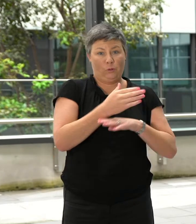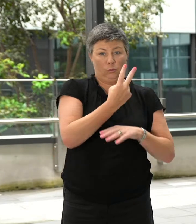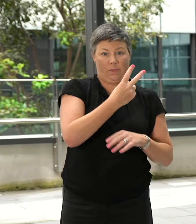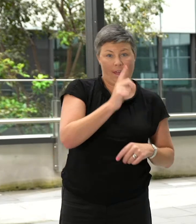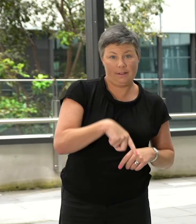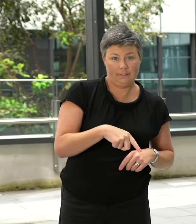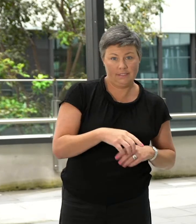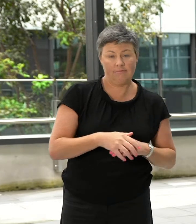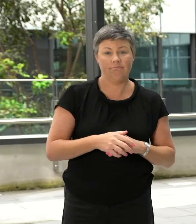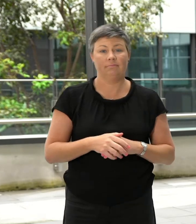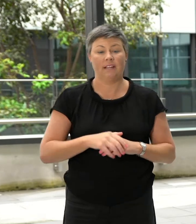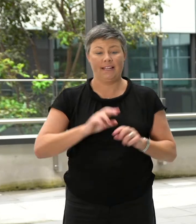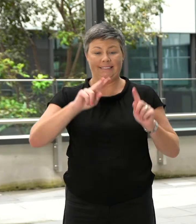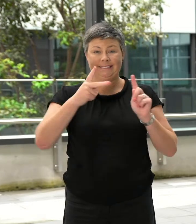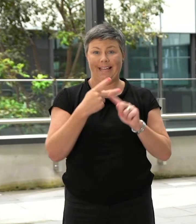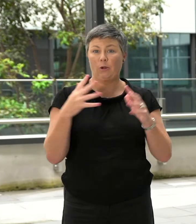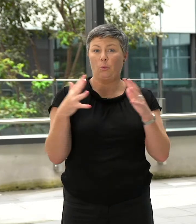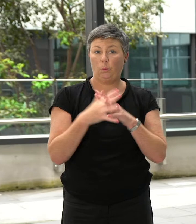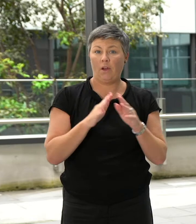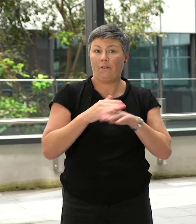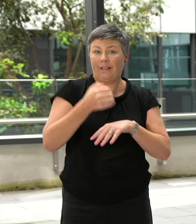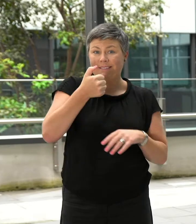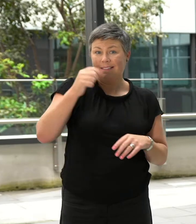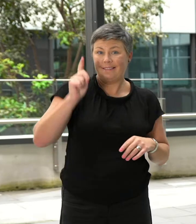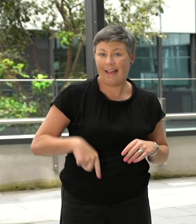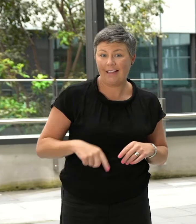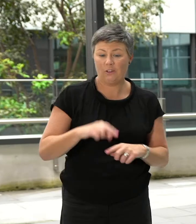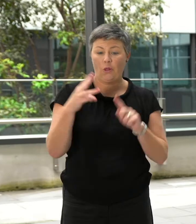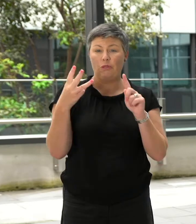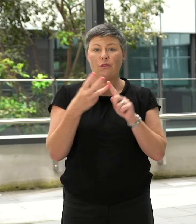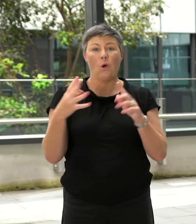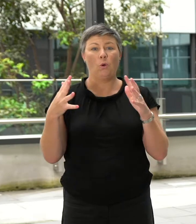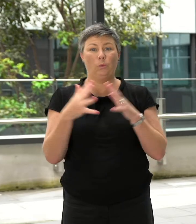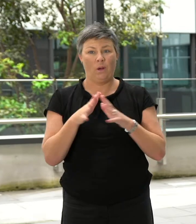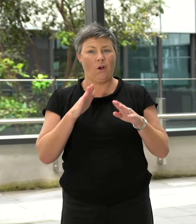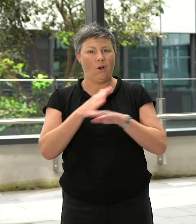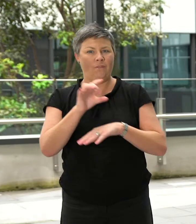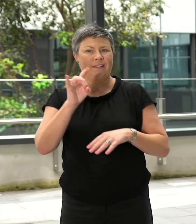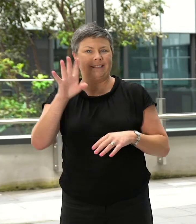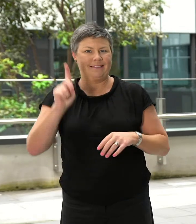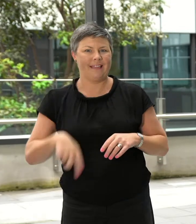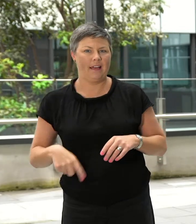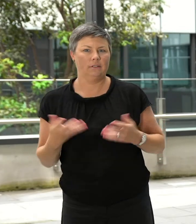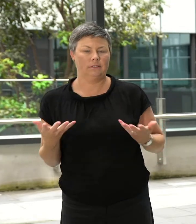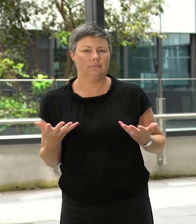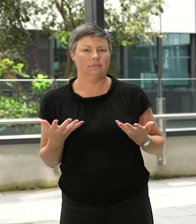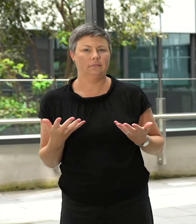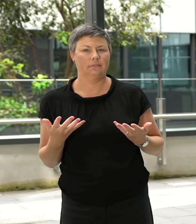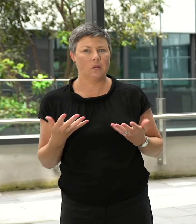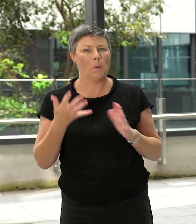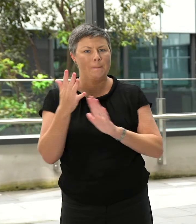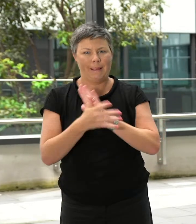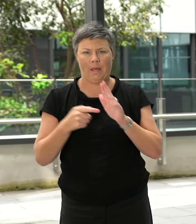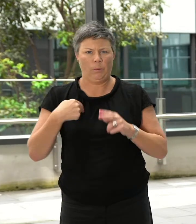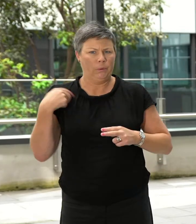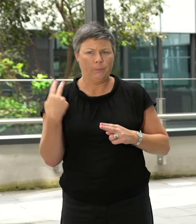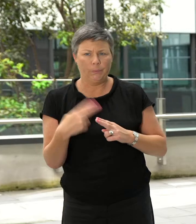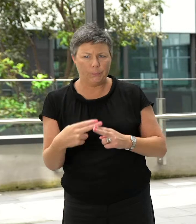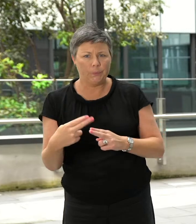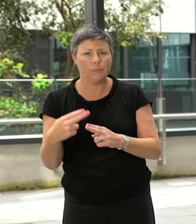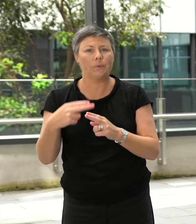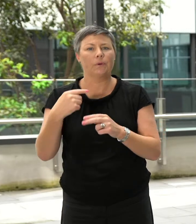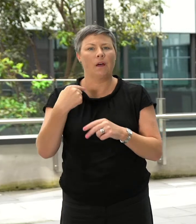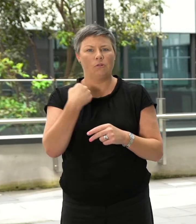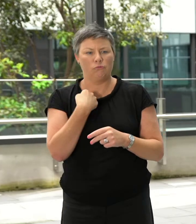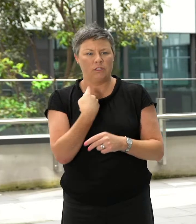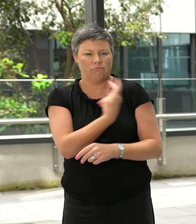6,270, and in the third week we delivered 10,405 vaccinations. That shows that we are rapidly increasing the